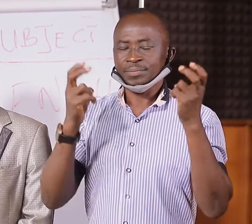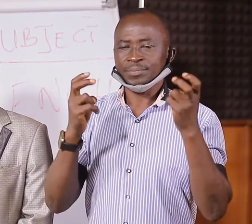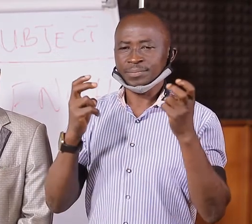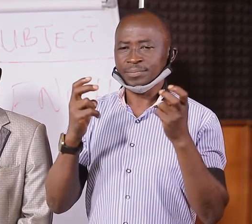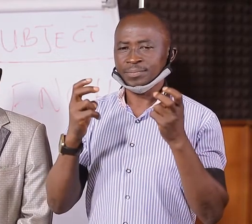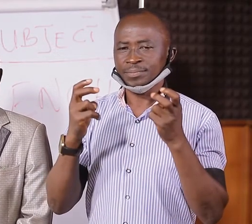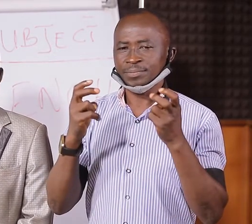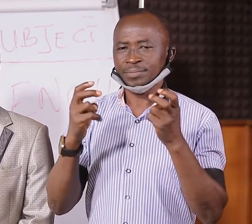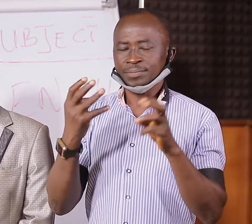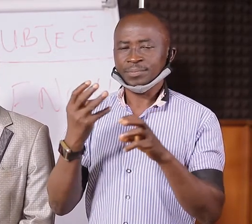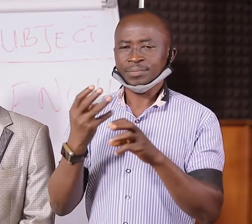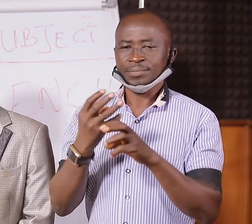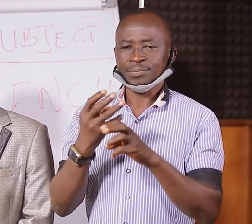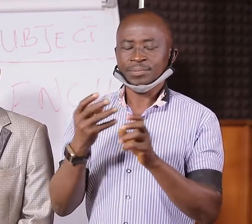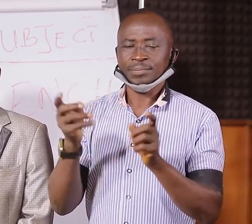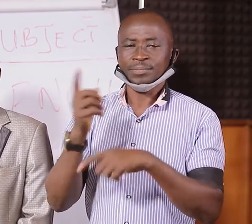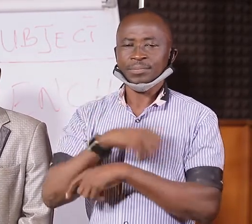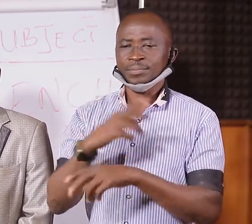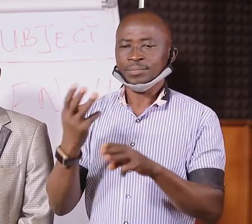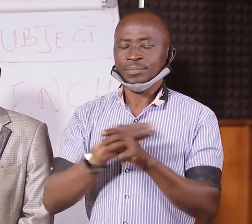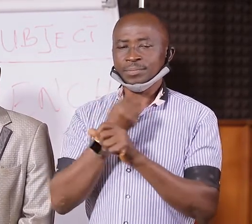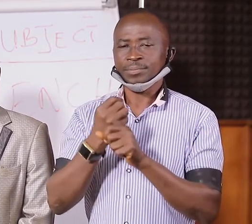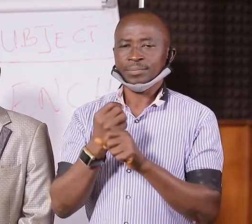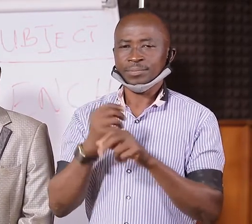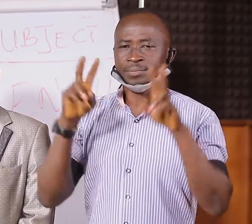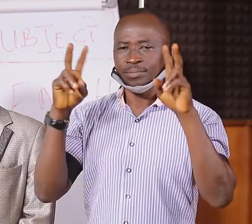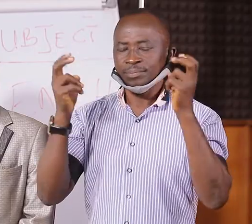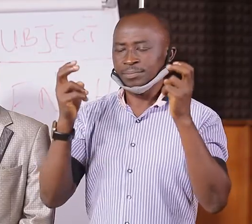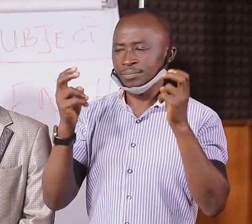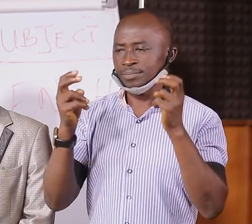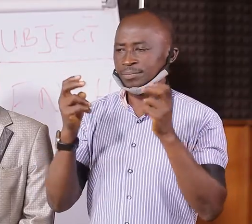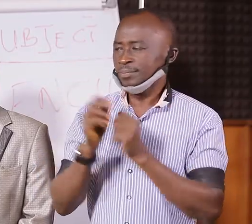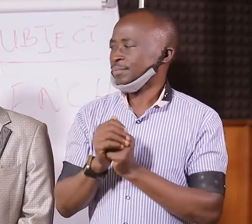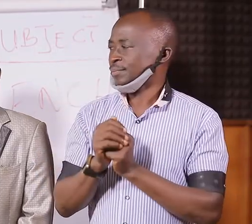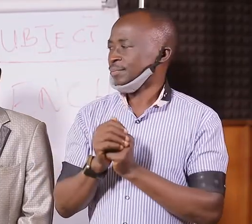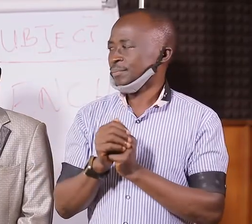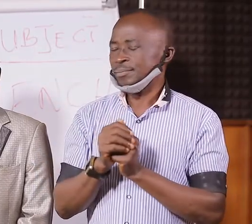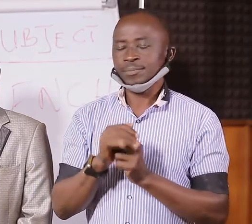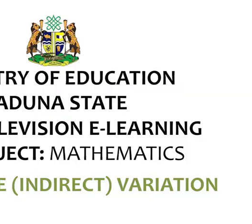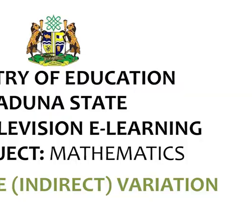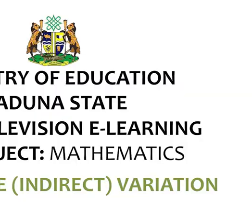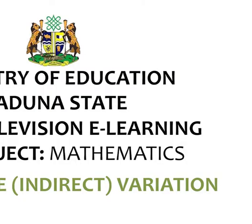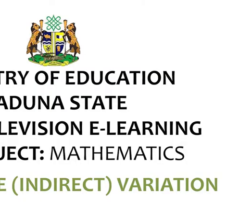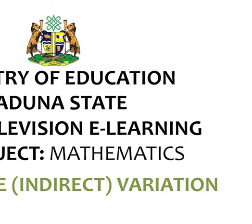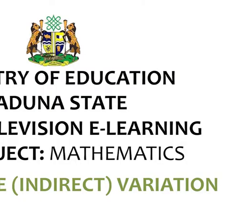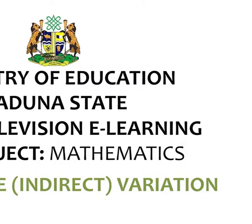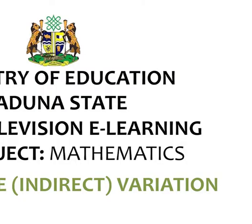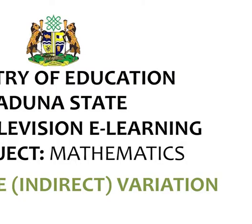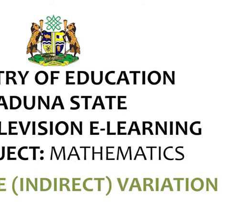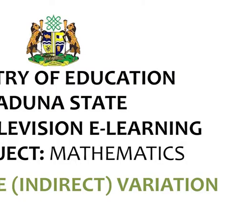The subject is mathematics, and the topic of discussion is